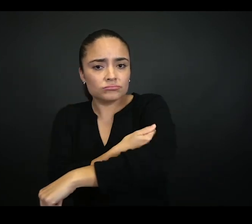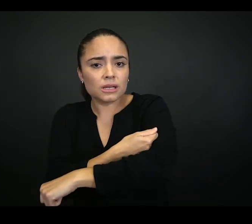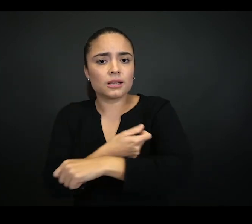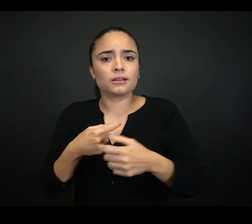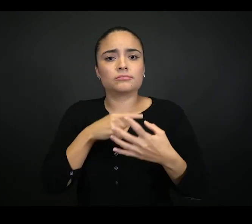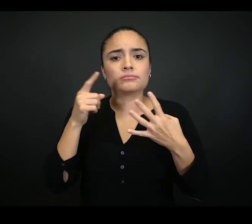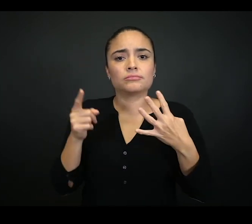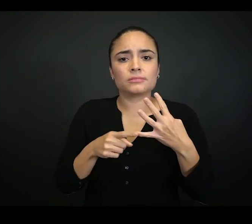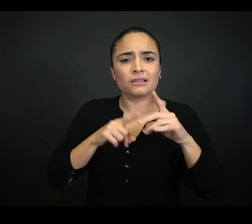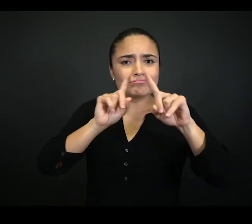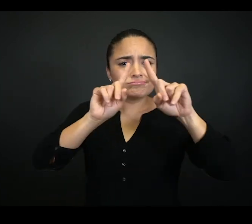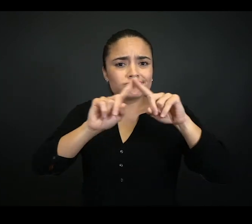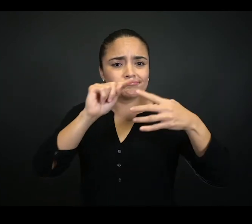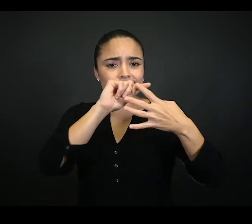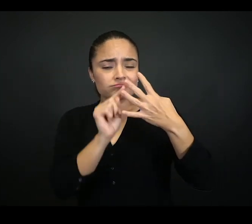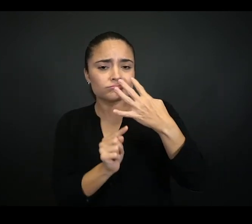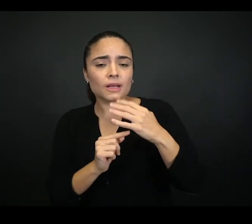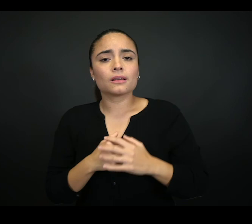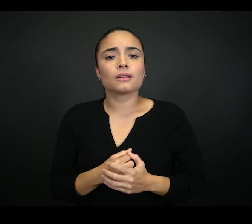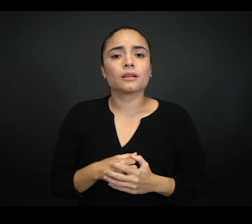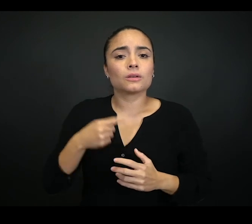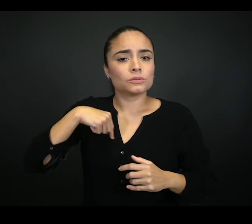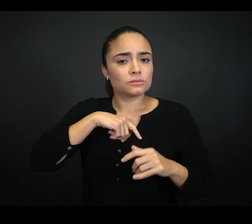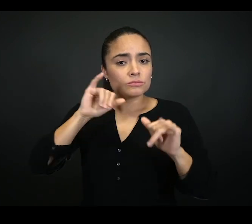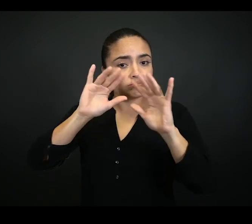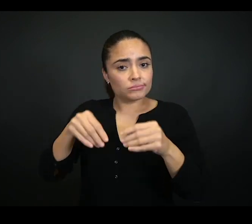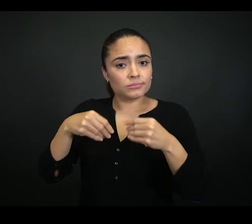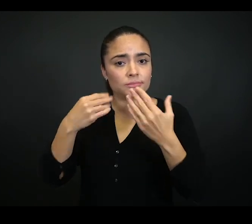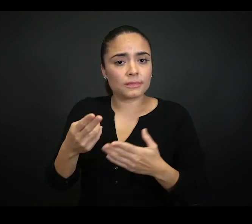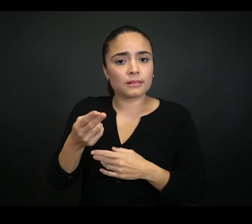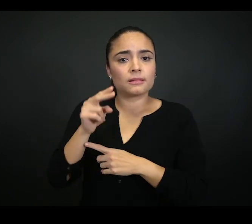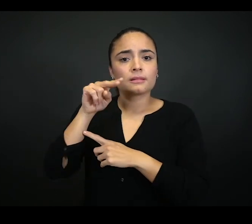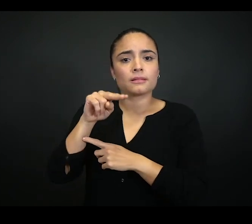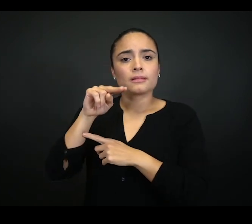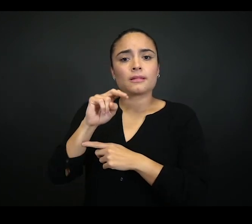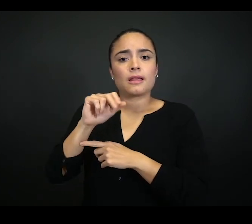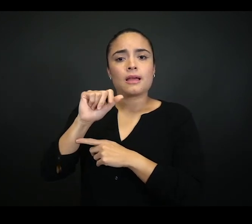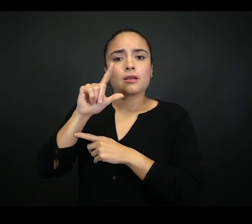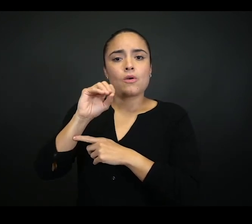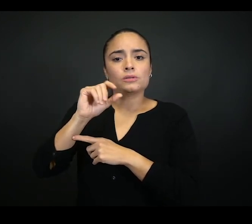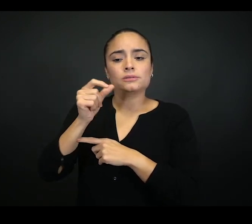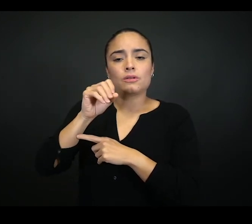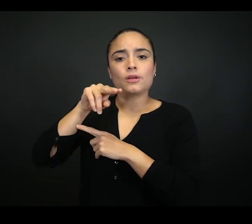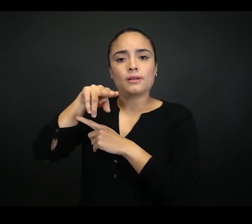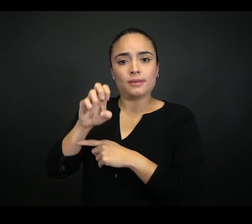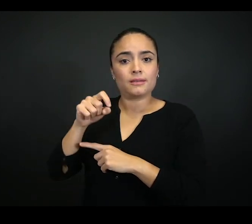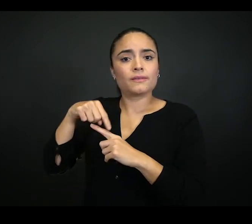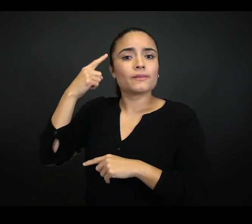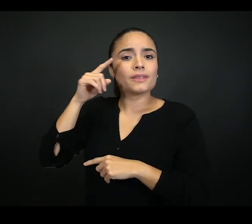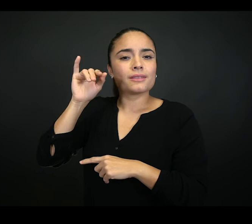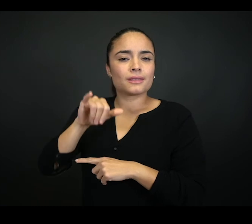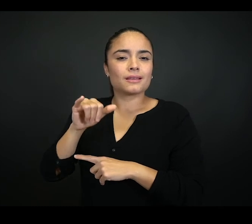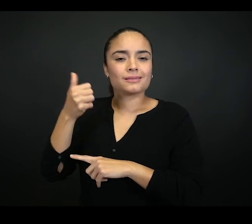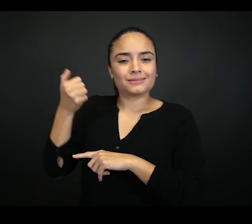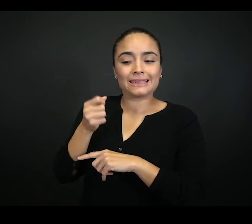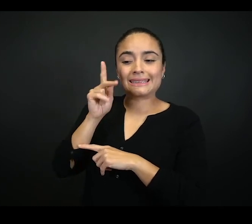everything new. We also give people naloxone. So we've got naloxone kits that we can